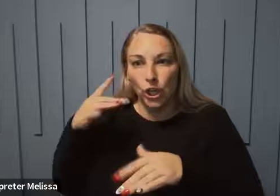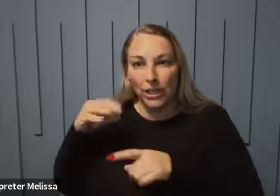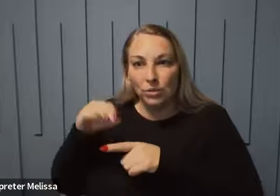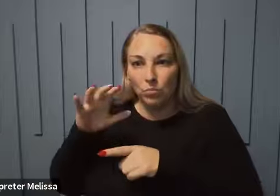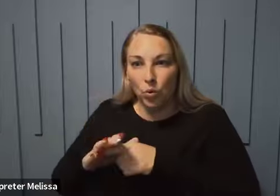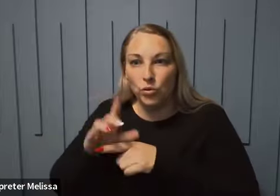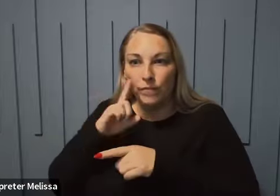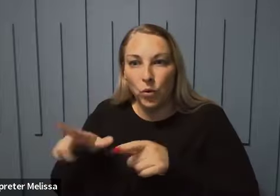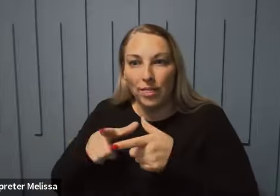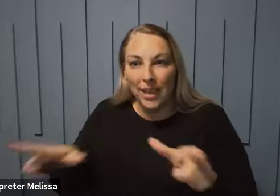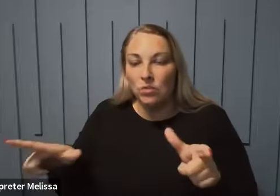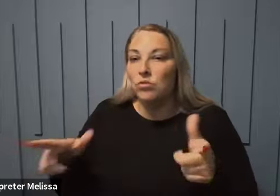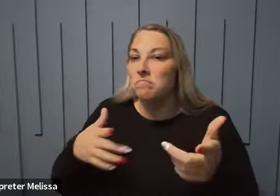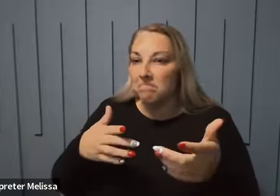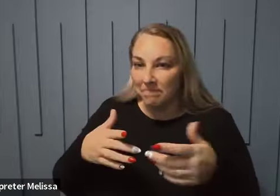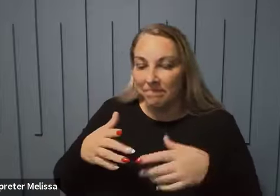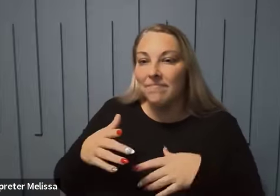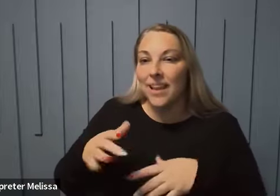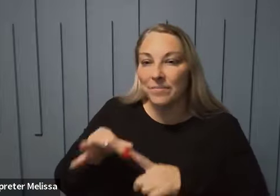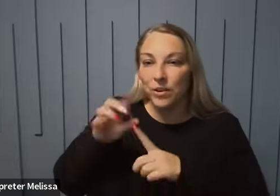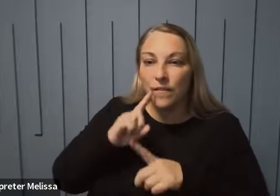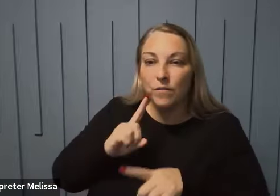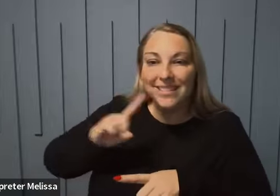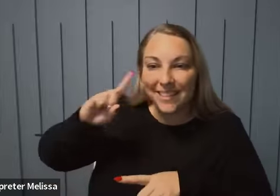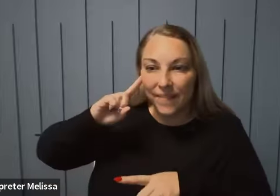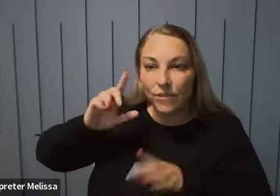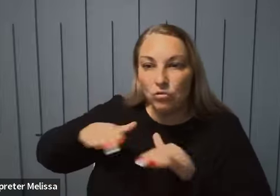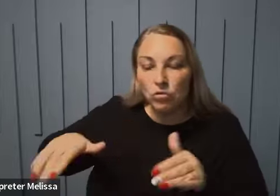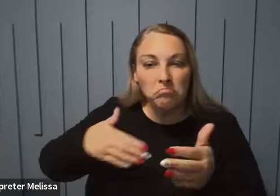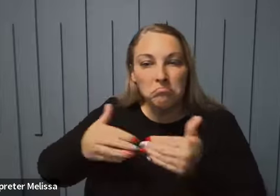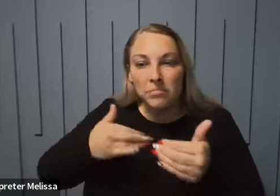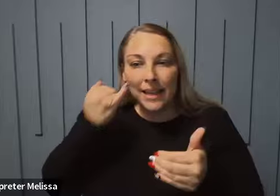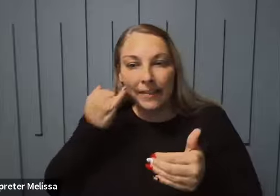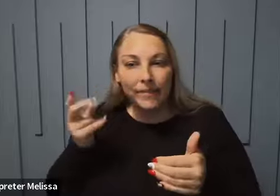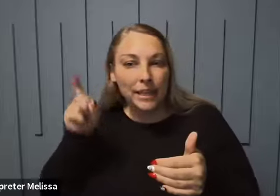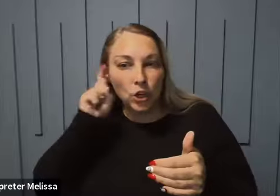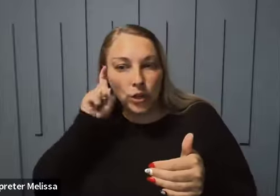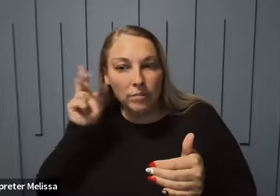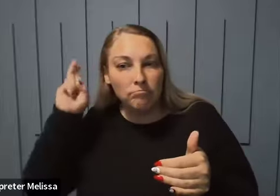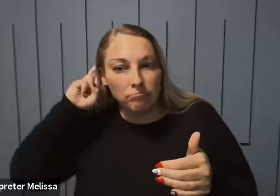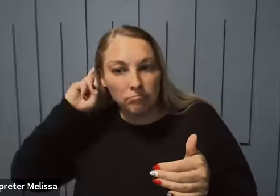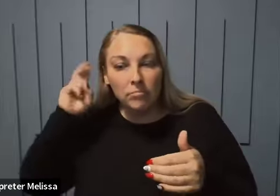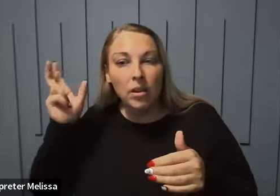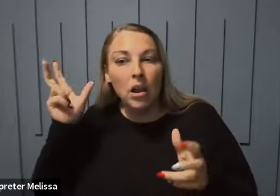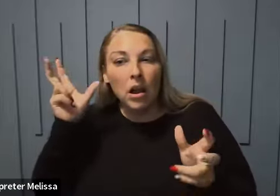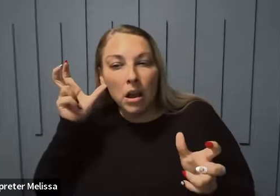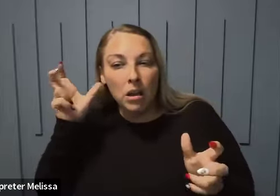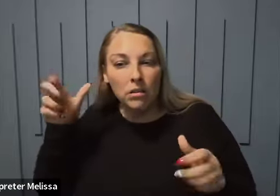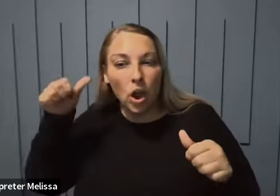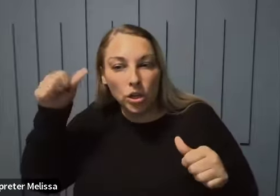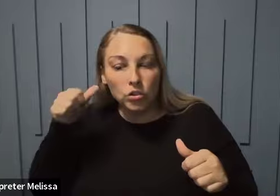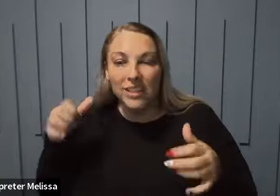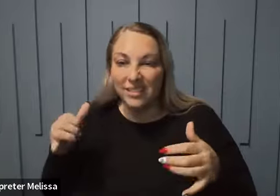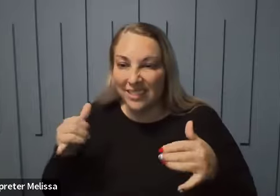children, even those who have access to auditory input through cochlear implants or hearing aids, this by